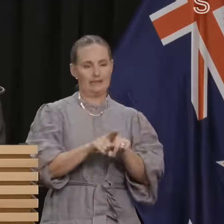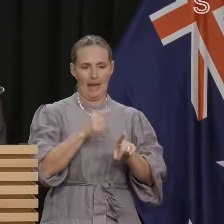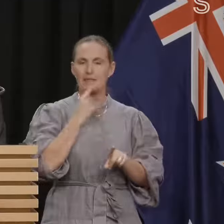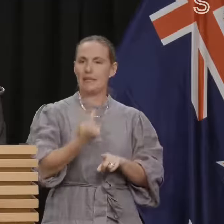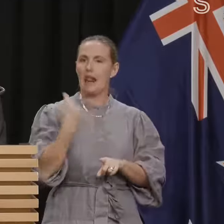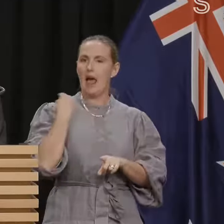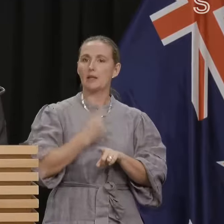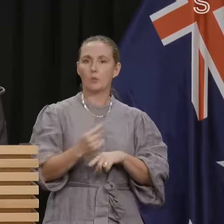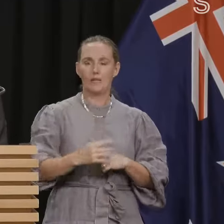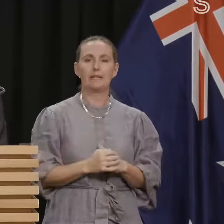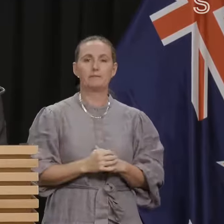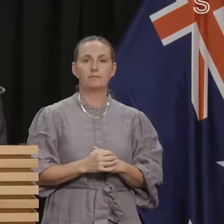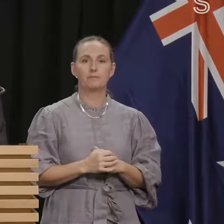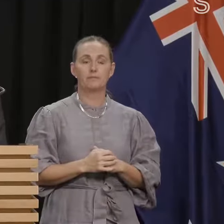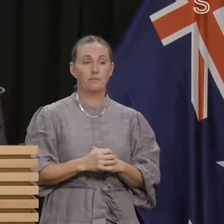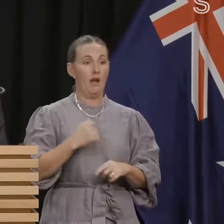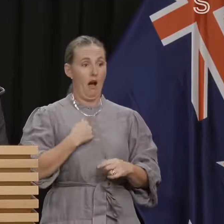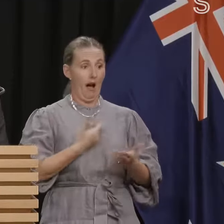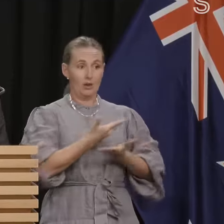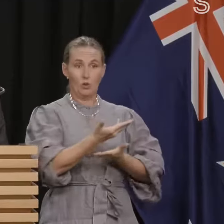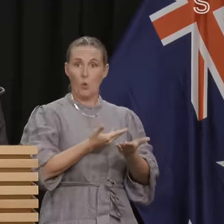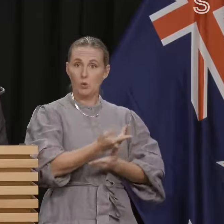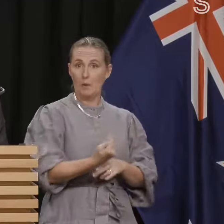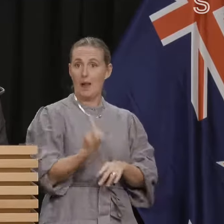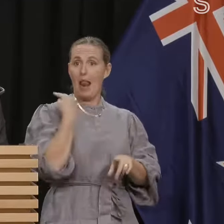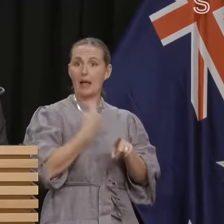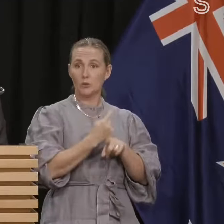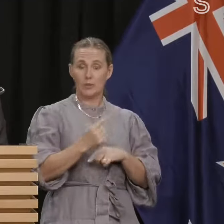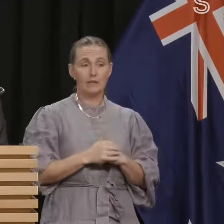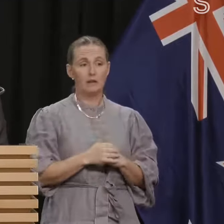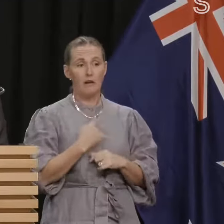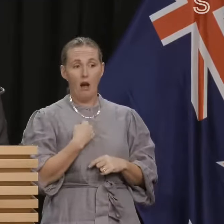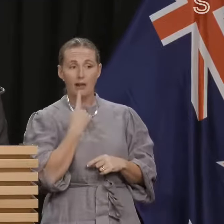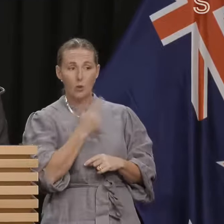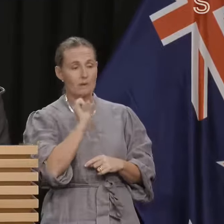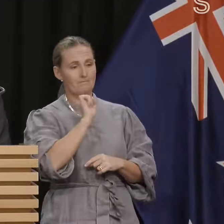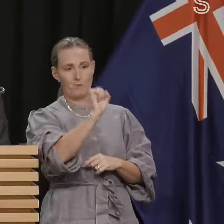conversation about it last week, and I made it clear to him that it was his decision to make and his decision